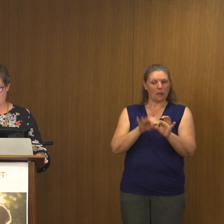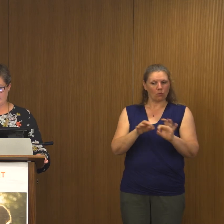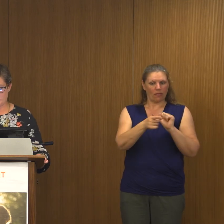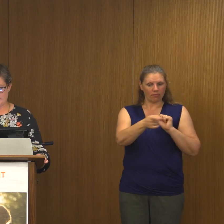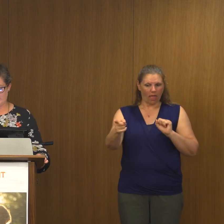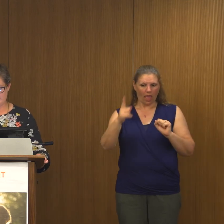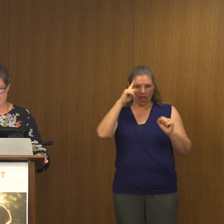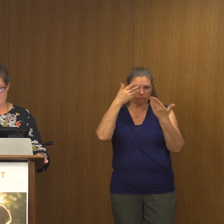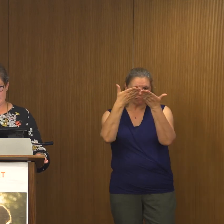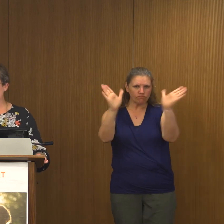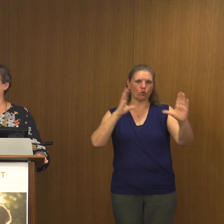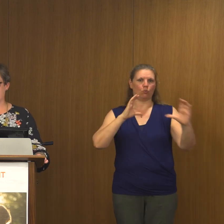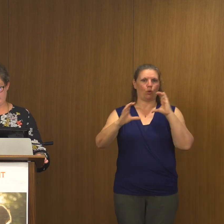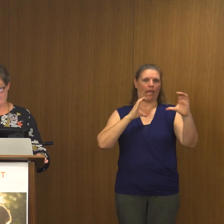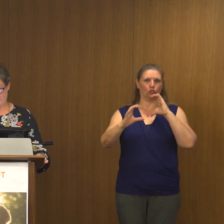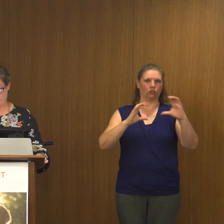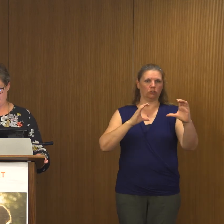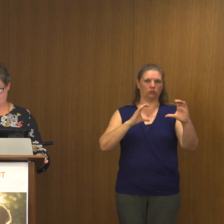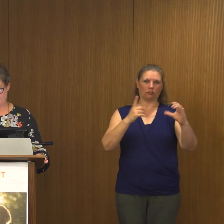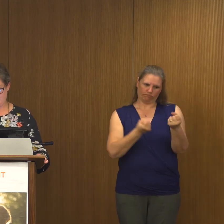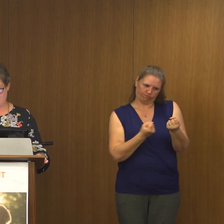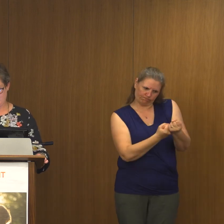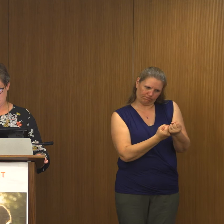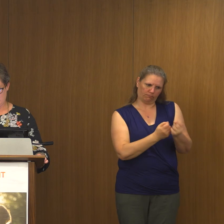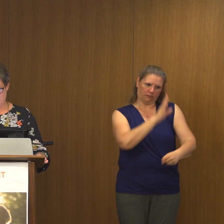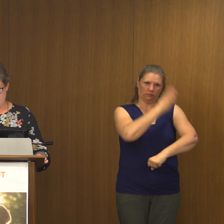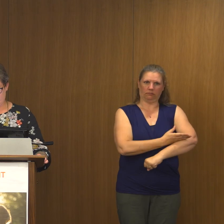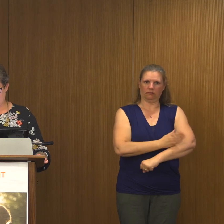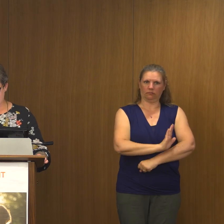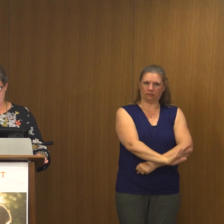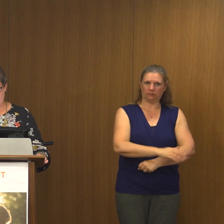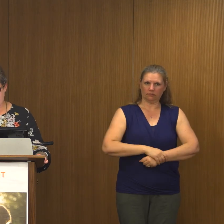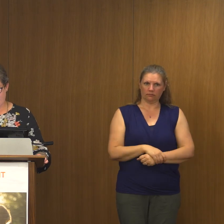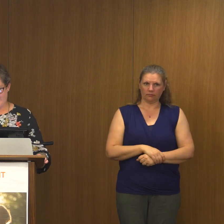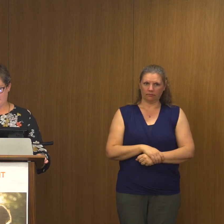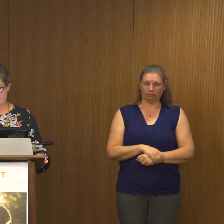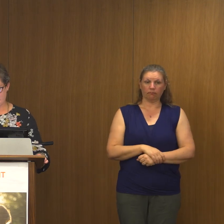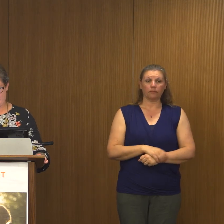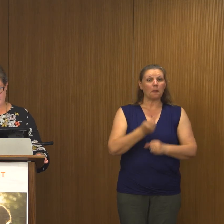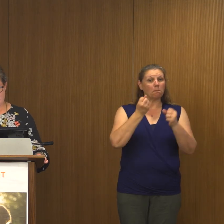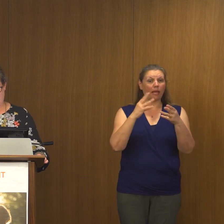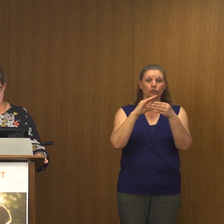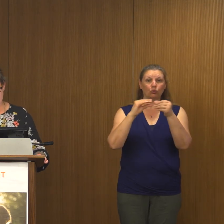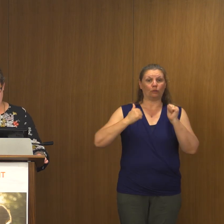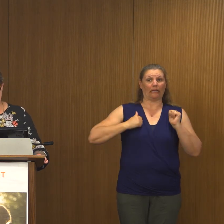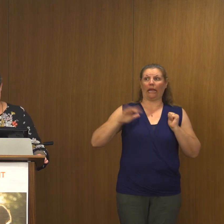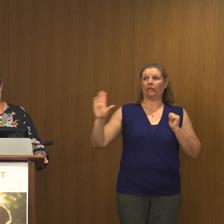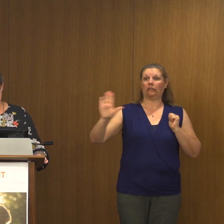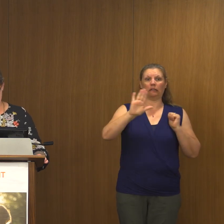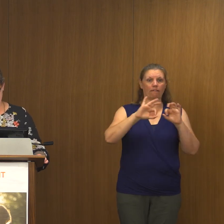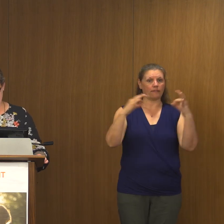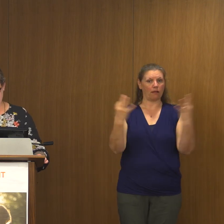and strategy in a system that supports the individual. The stories of Canadian families represent a broad expanse